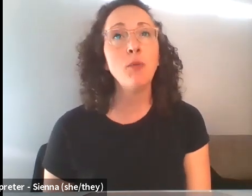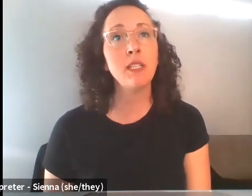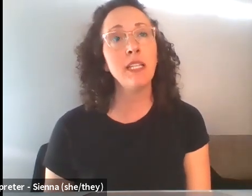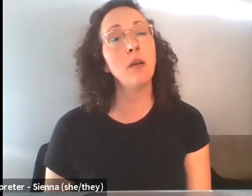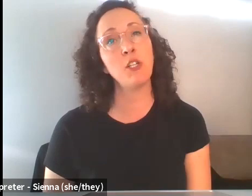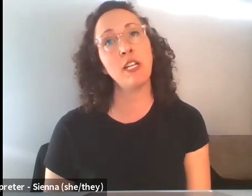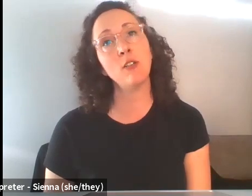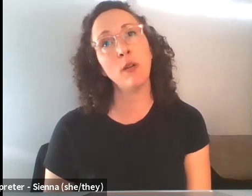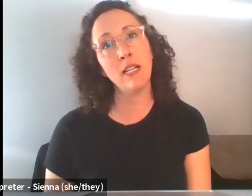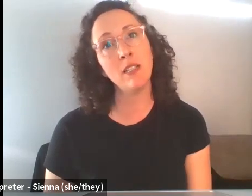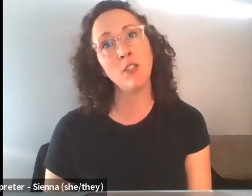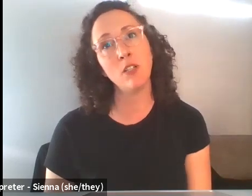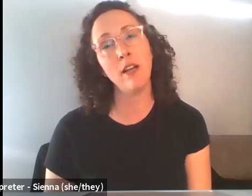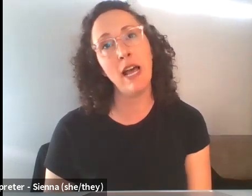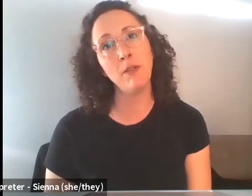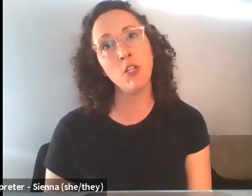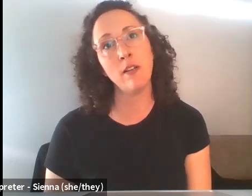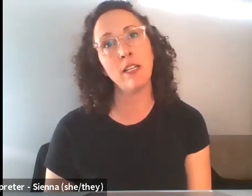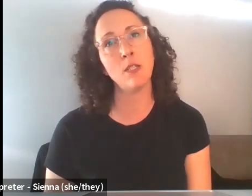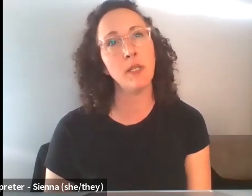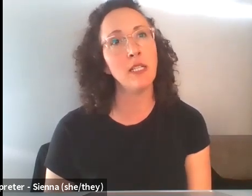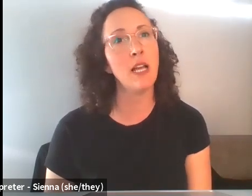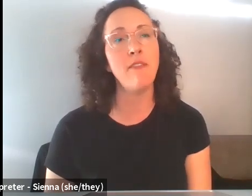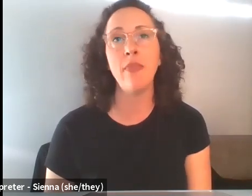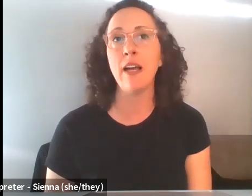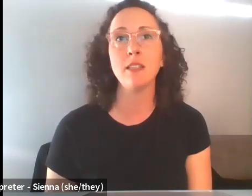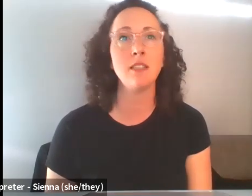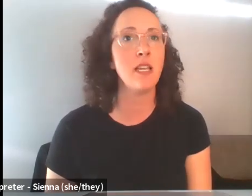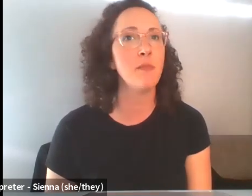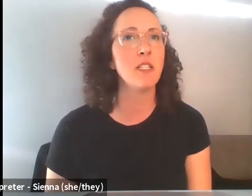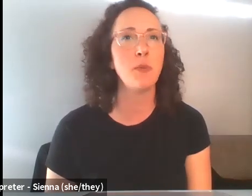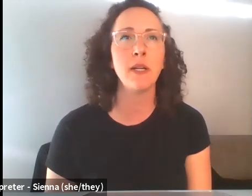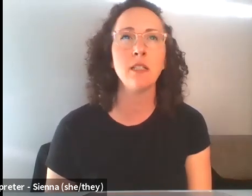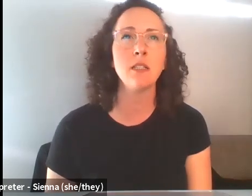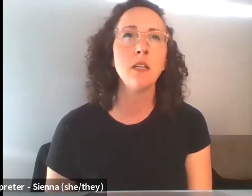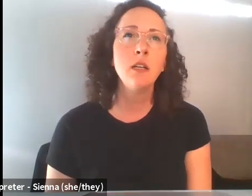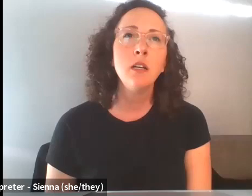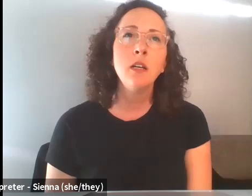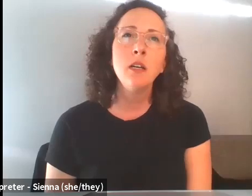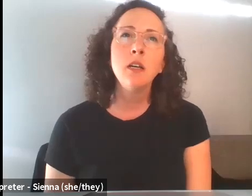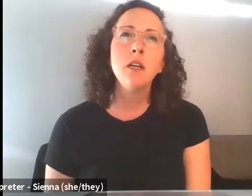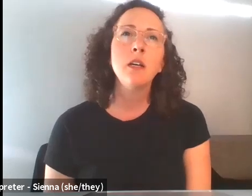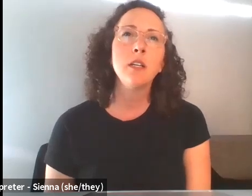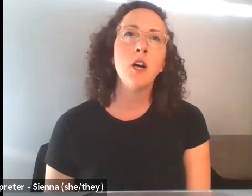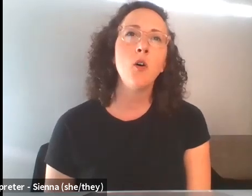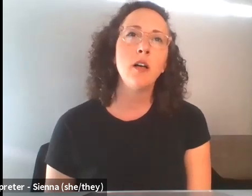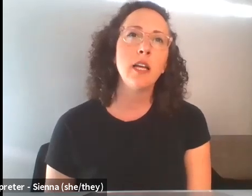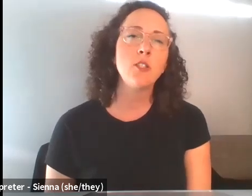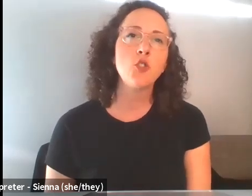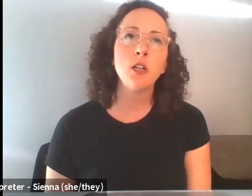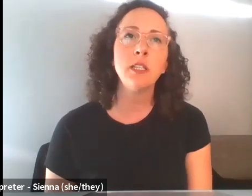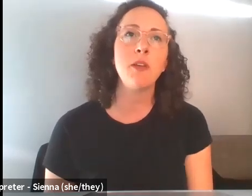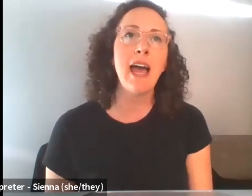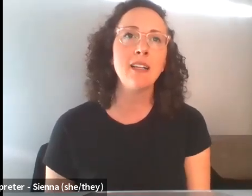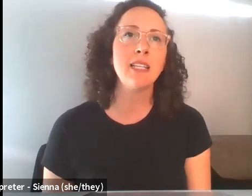And so I really appreciated Grant and Abby sharing that experience. I've had that same experience. you know,